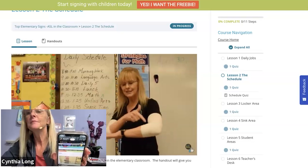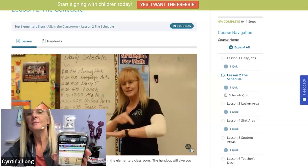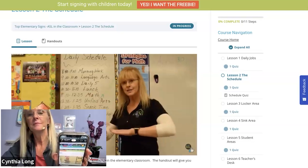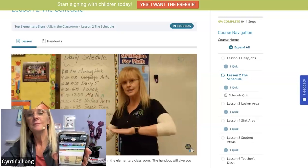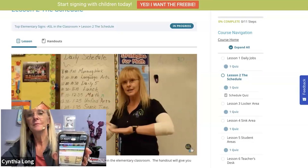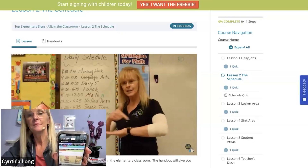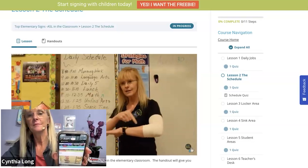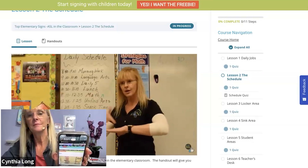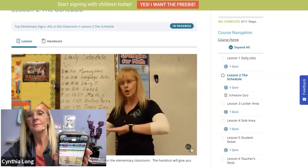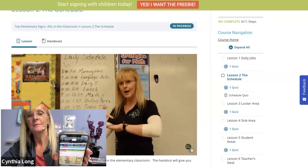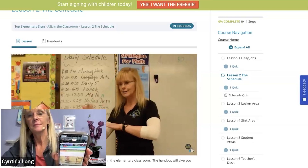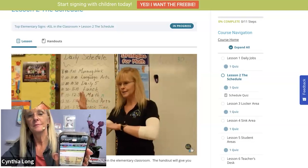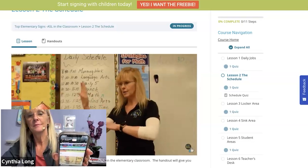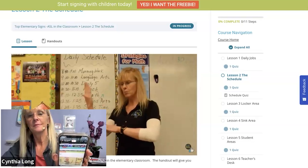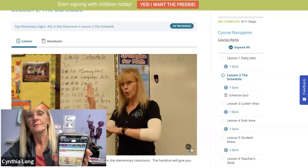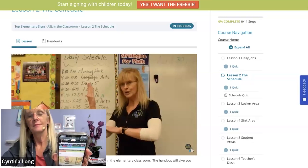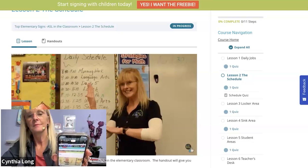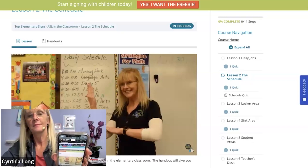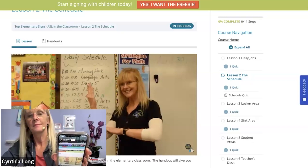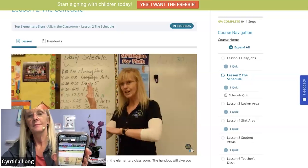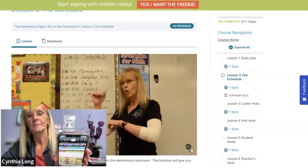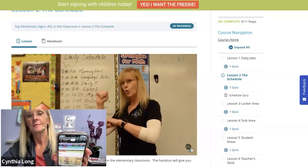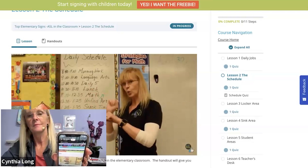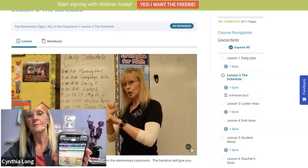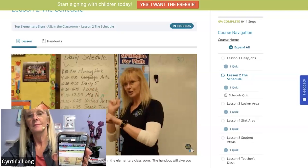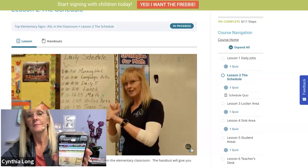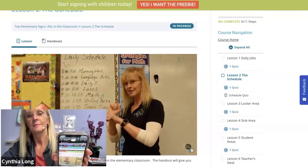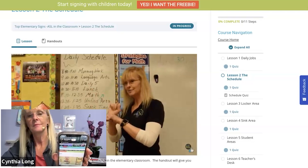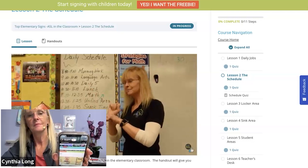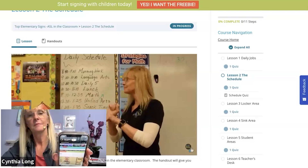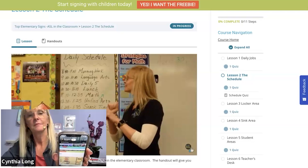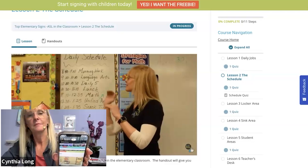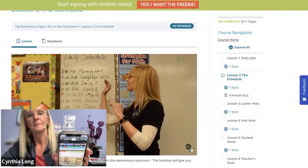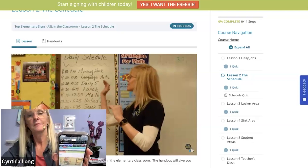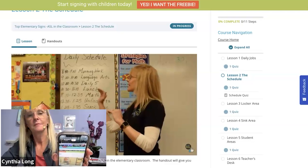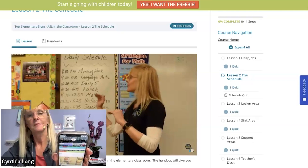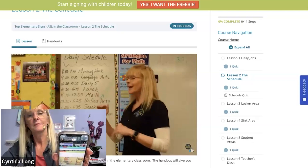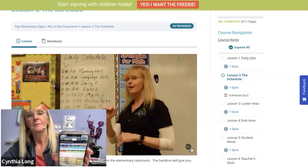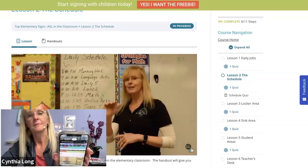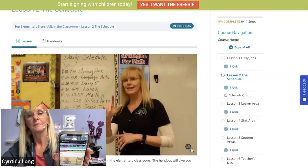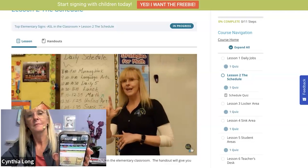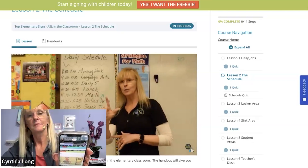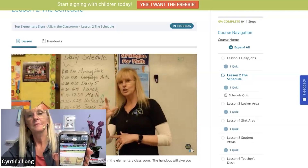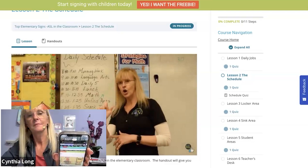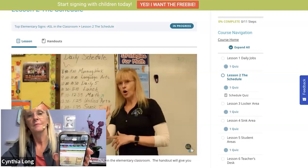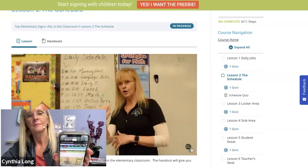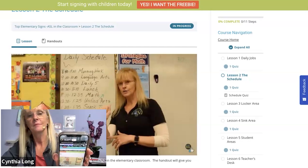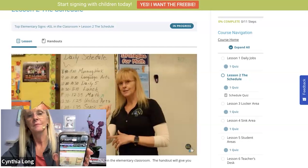is the horizon, morning work. Then we have language arts,